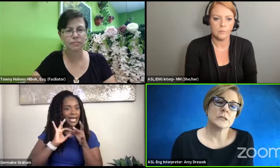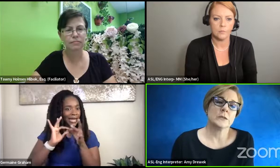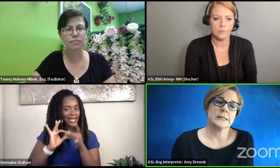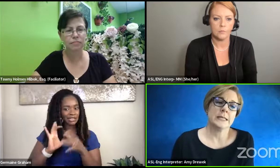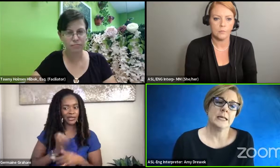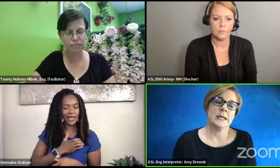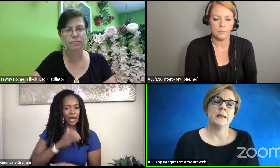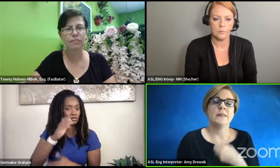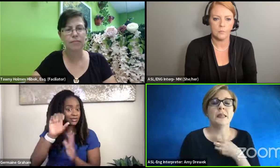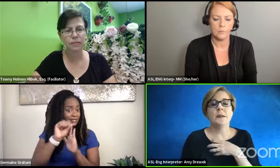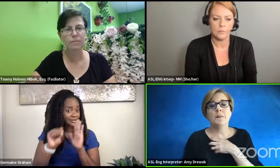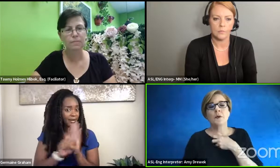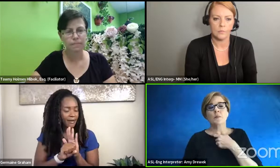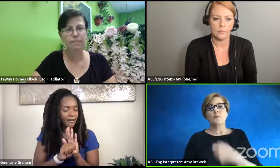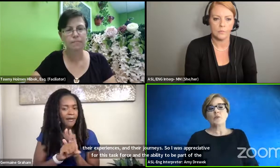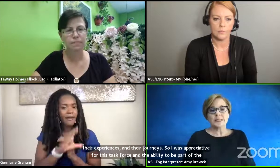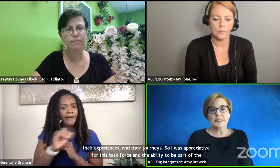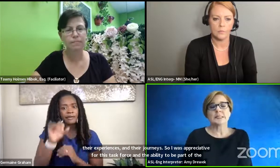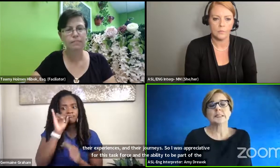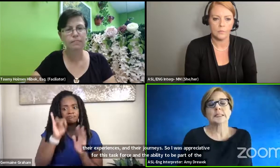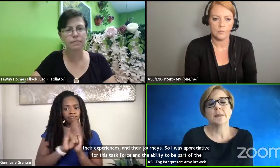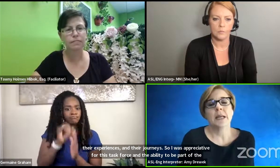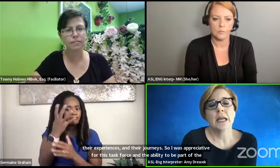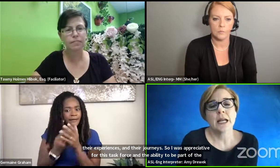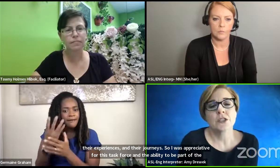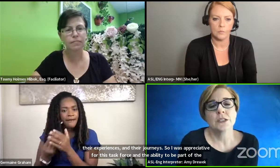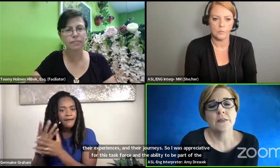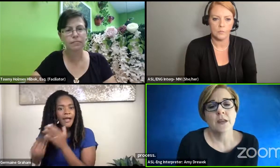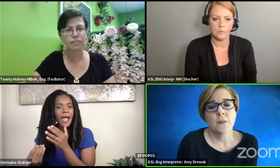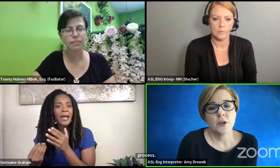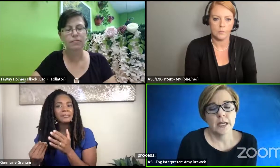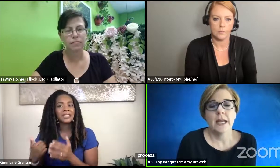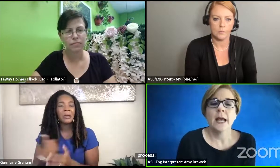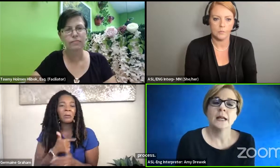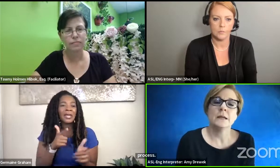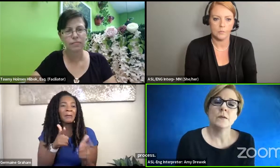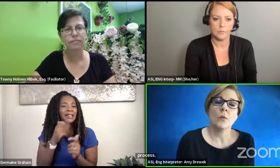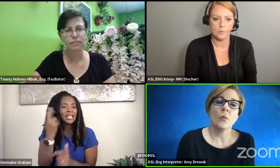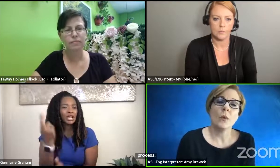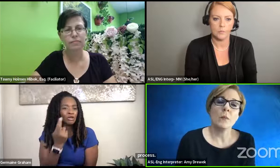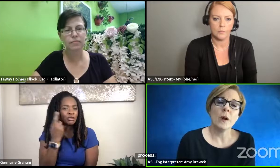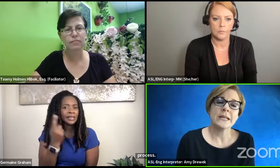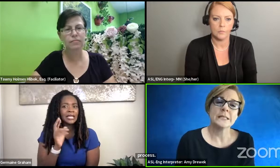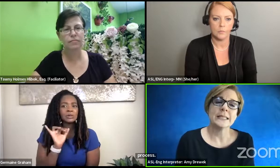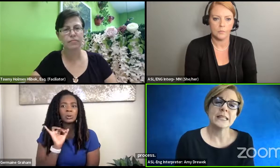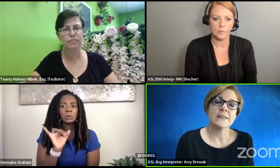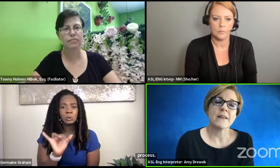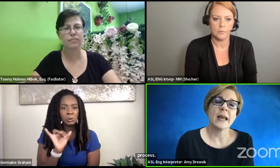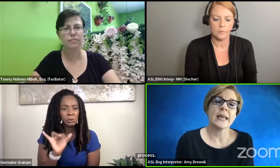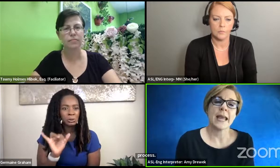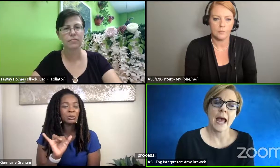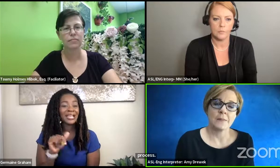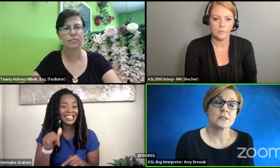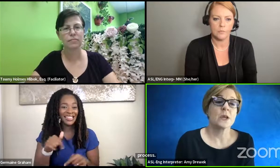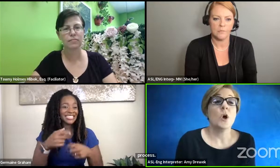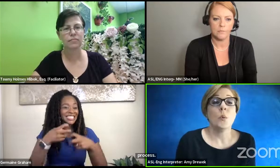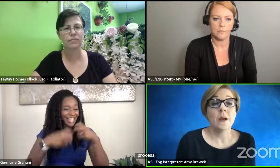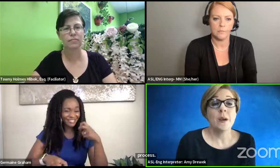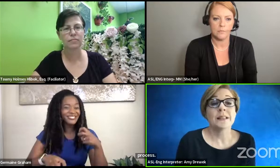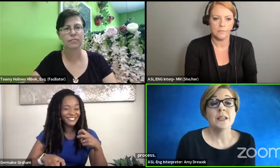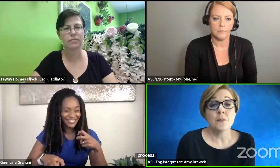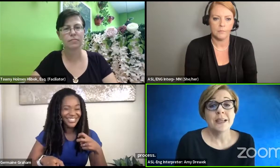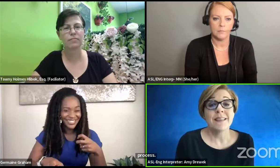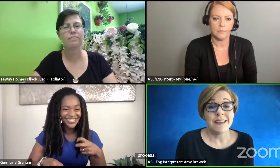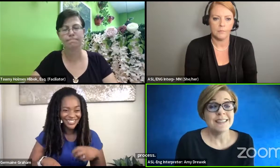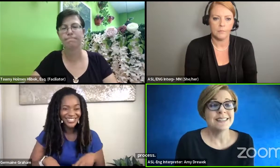We look to see the present systemic connections in the community, and we wanted to identify gaps.